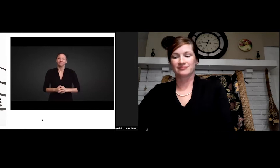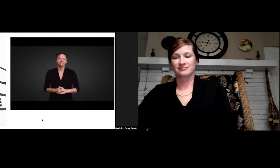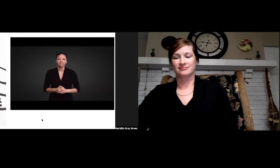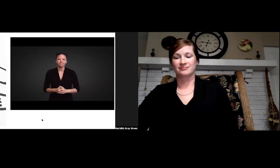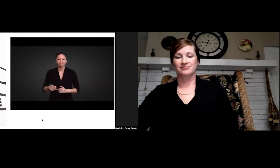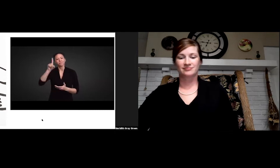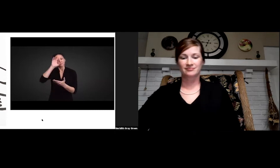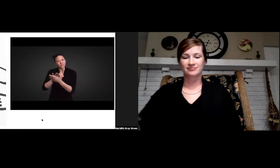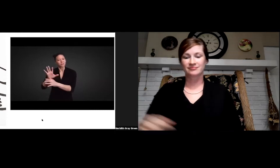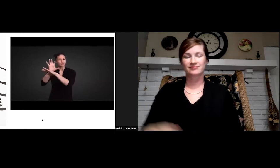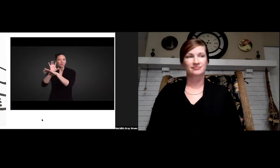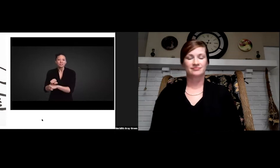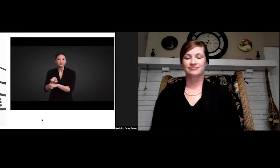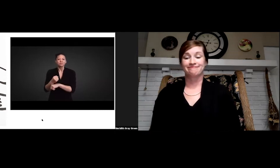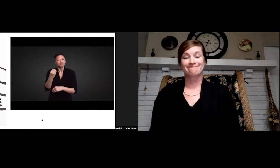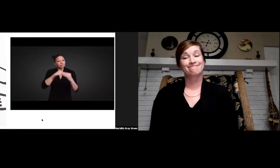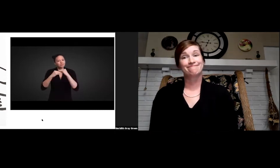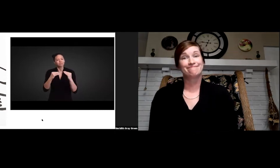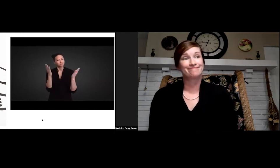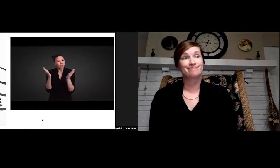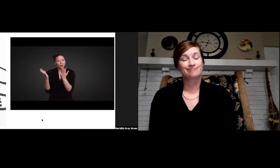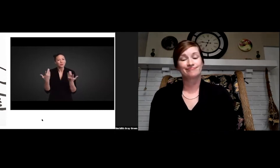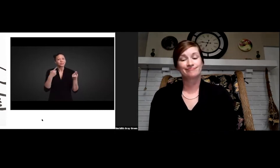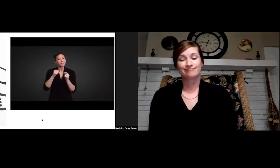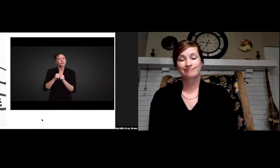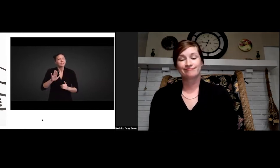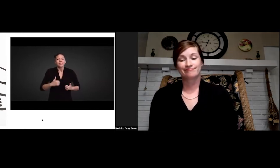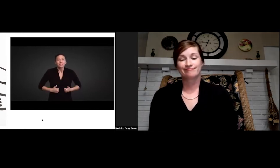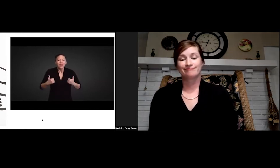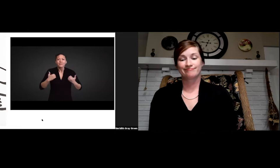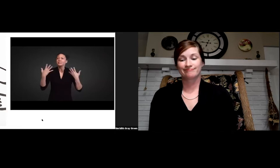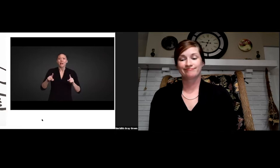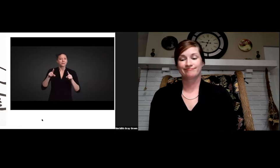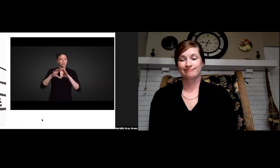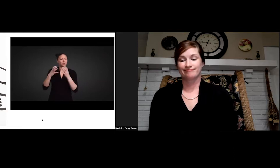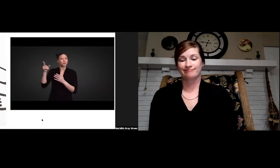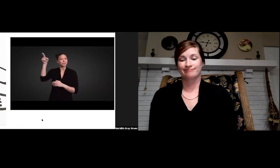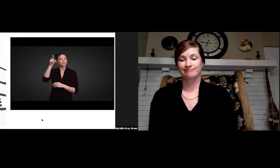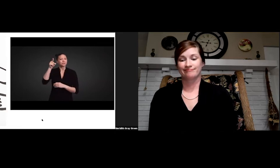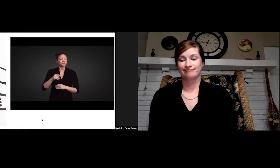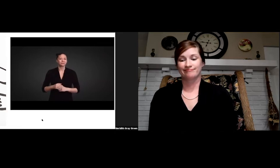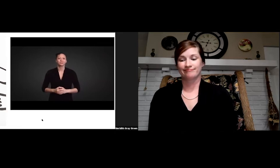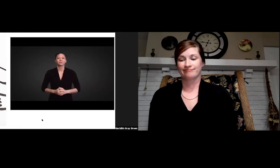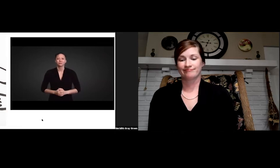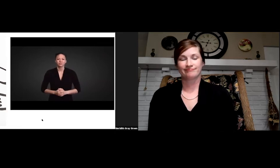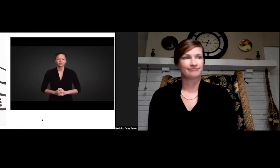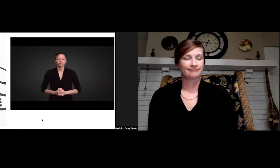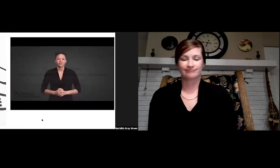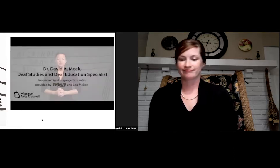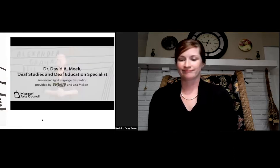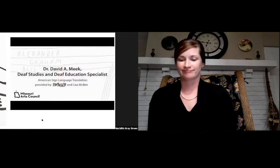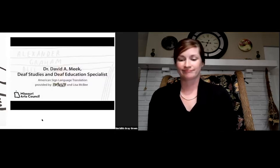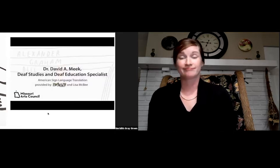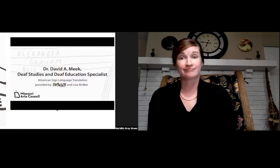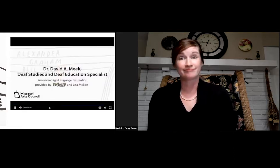at the table during dinner time. There was often a lot of confusion. I'd want to know what was going on in people's lives.